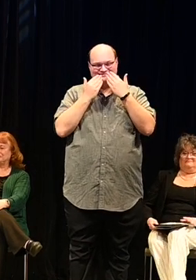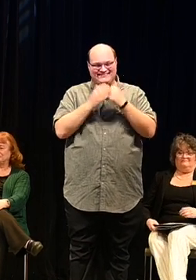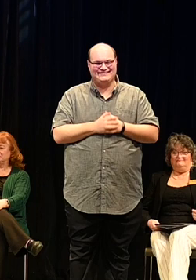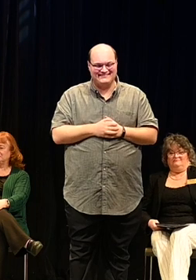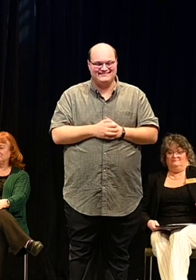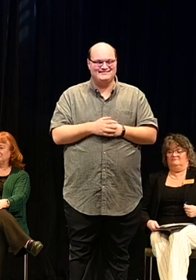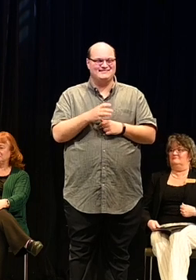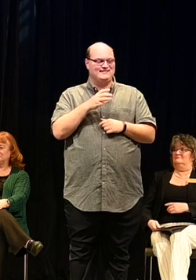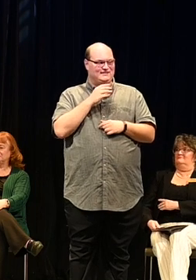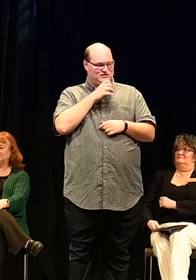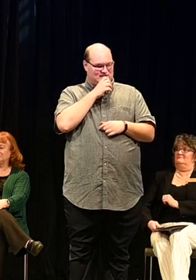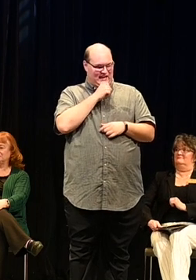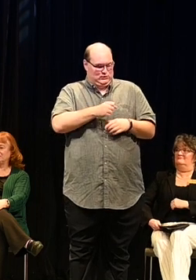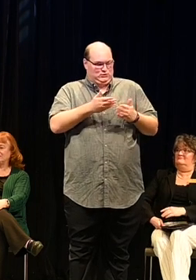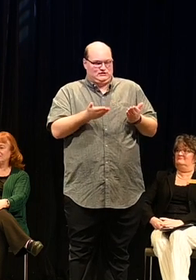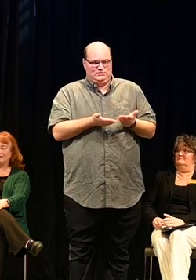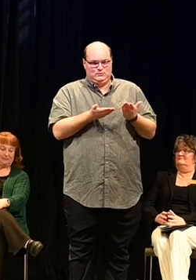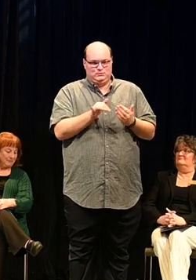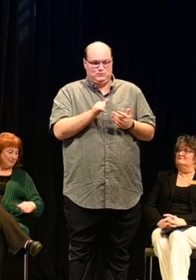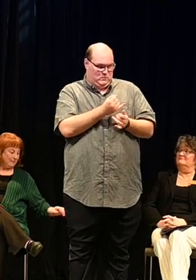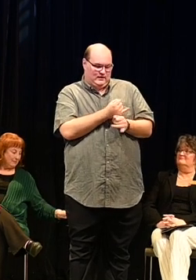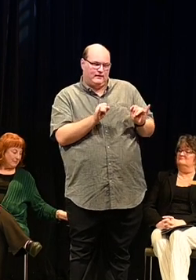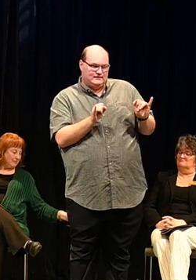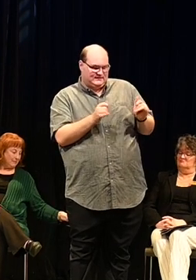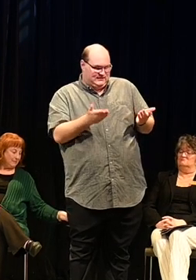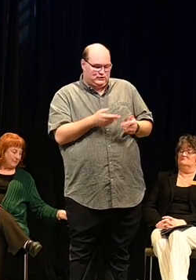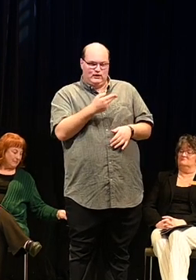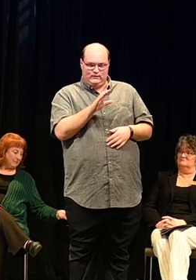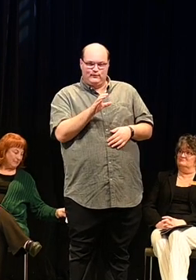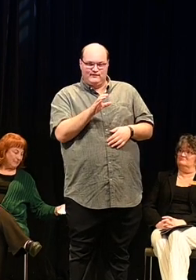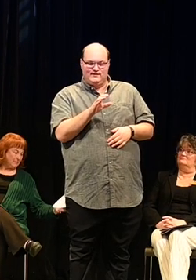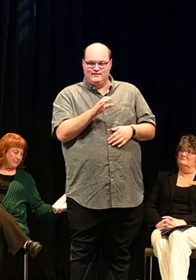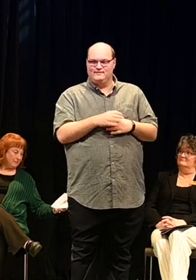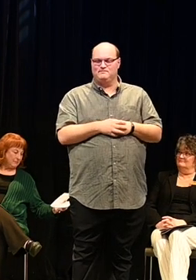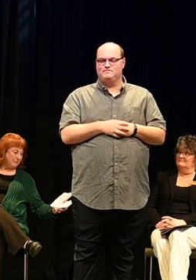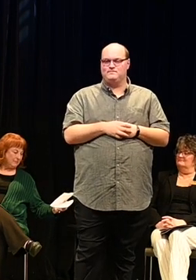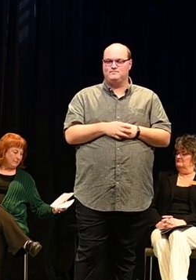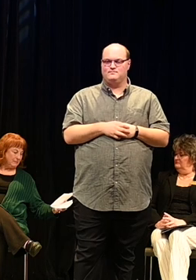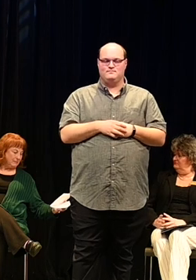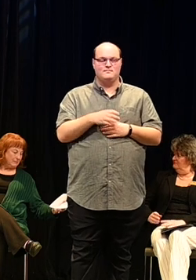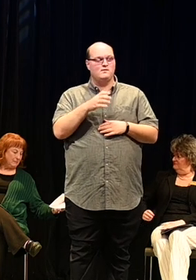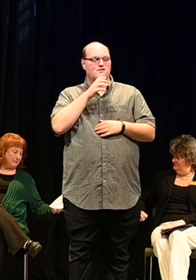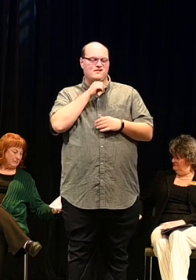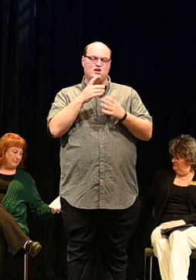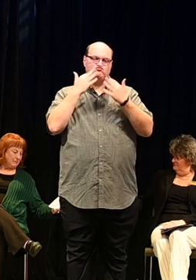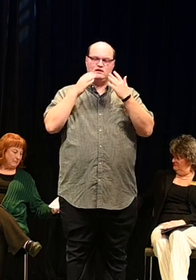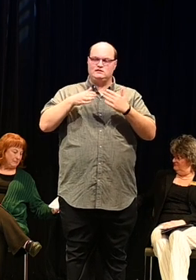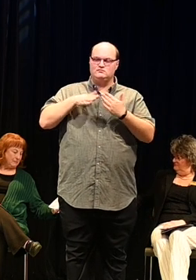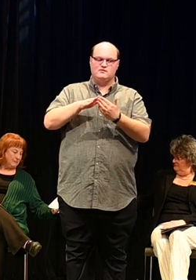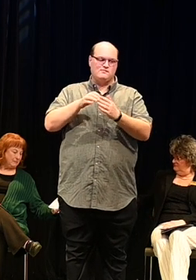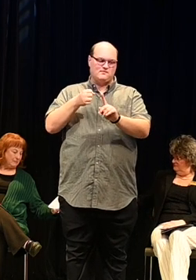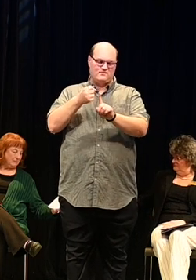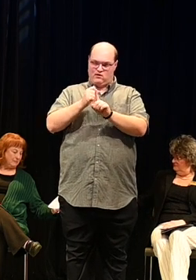thank you, is also aging in place independently here in Howard County. Age-friendly efforts directly affected